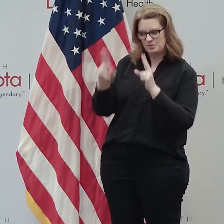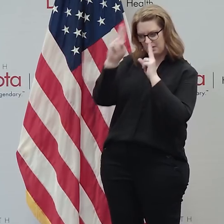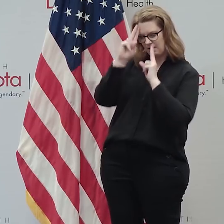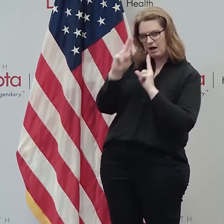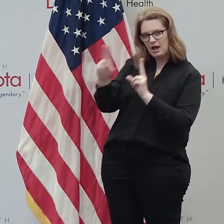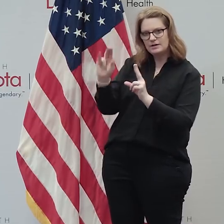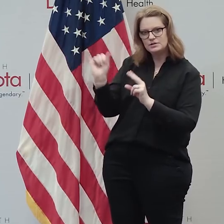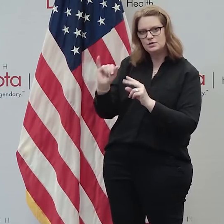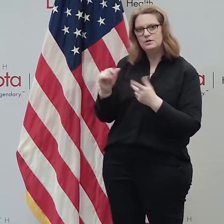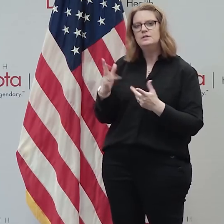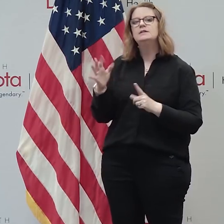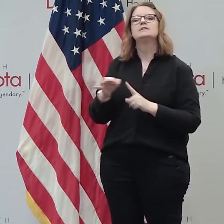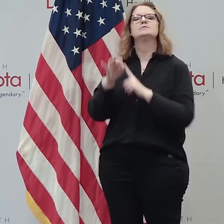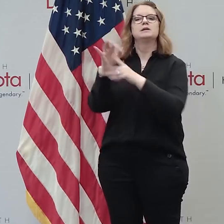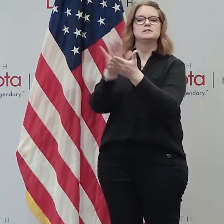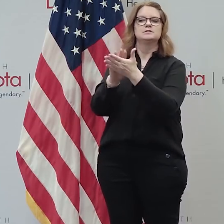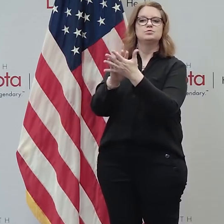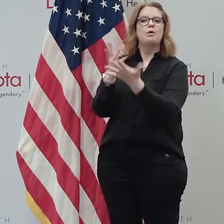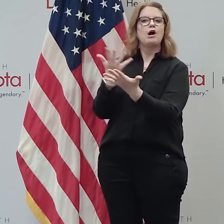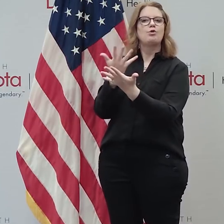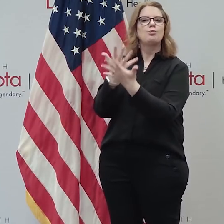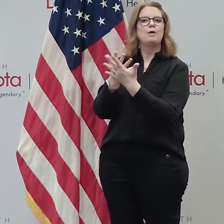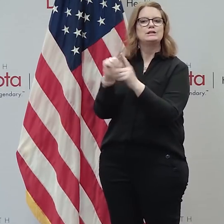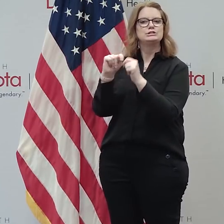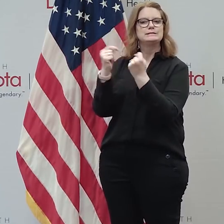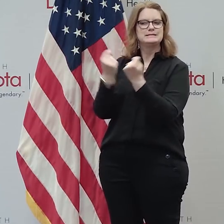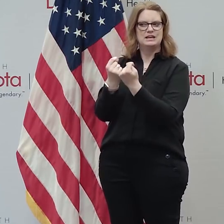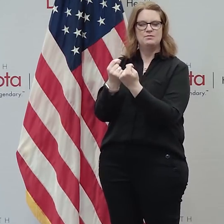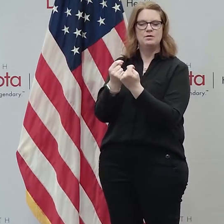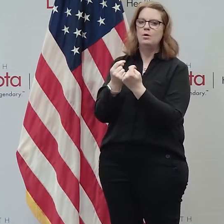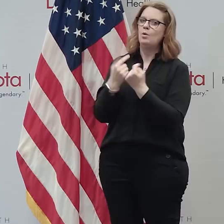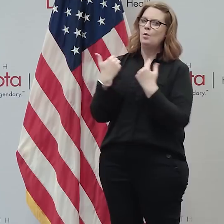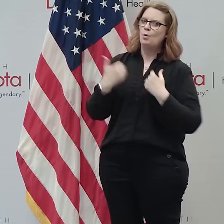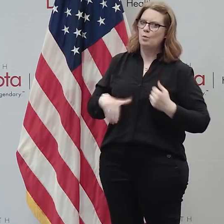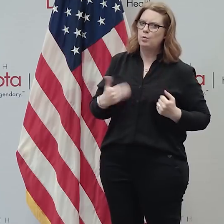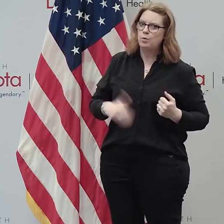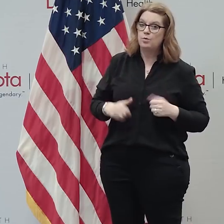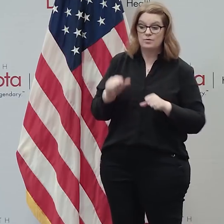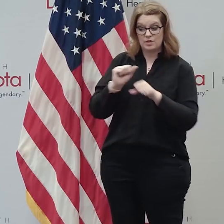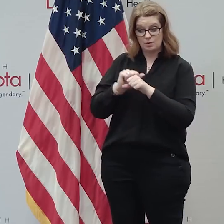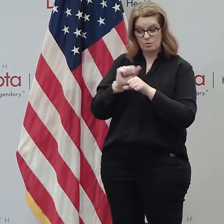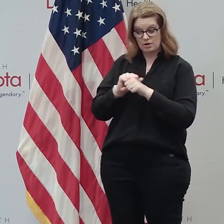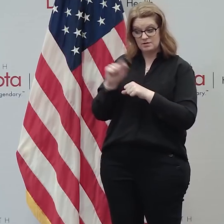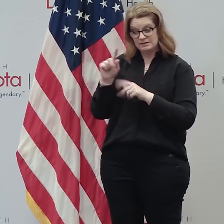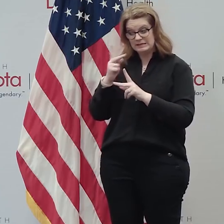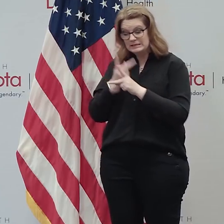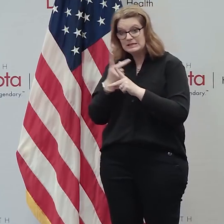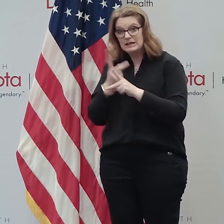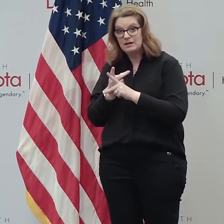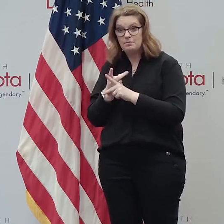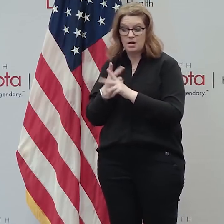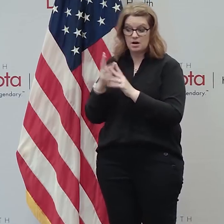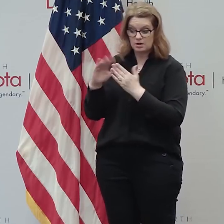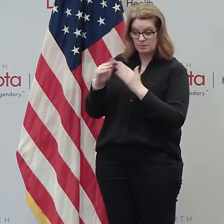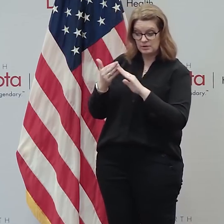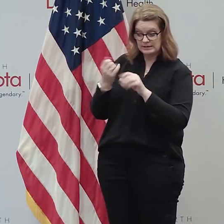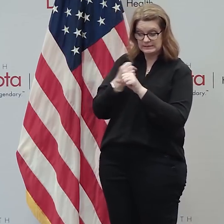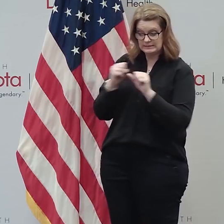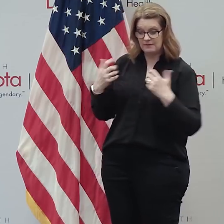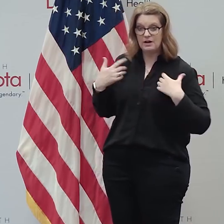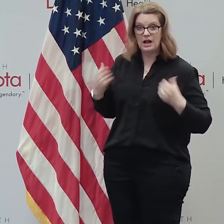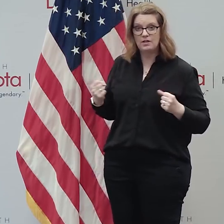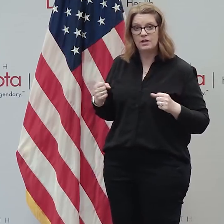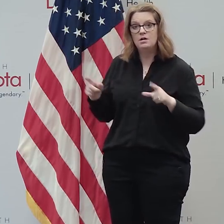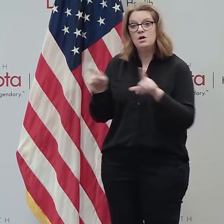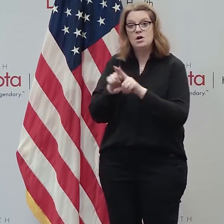we want to give a special shout out to our corrections team member while working to keep our residents and communities safe and healthy while supporting